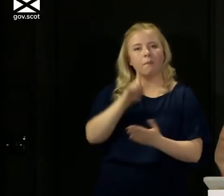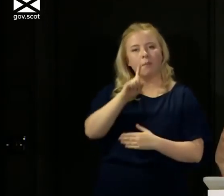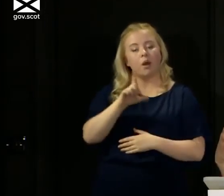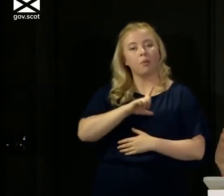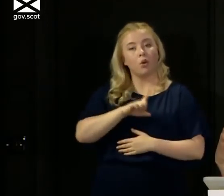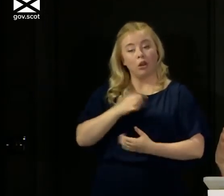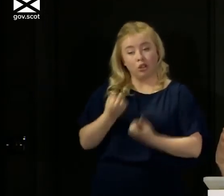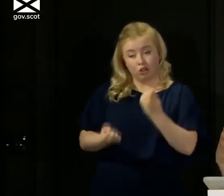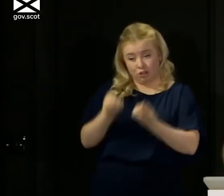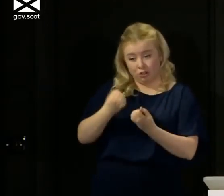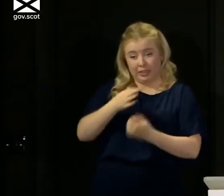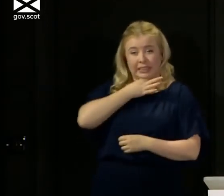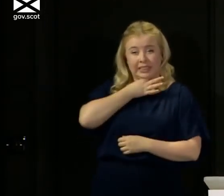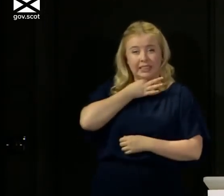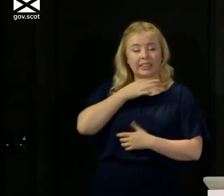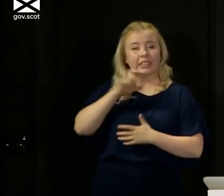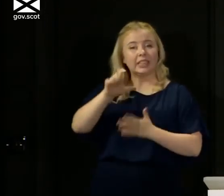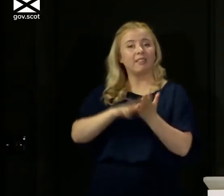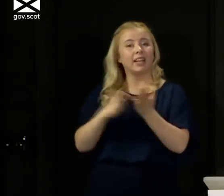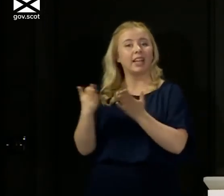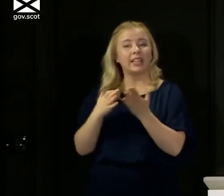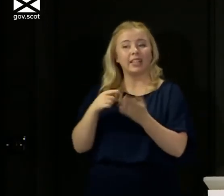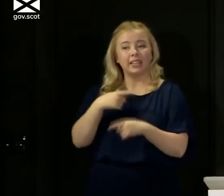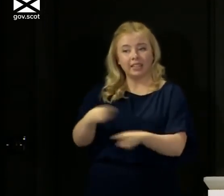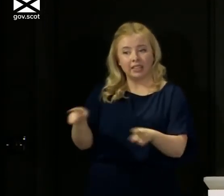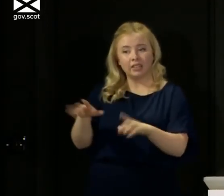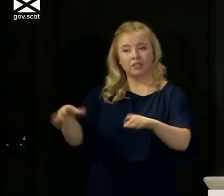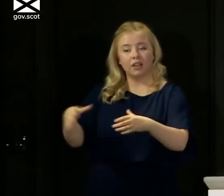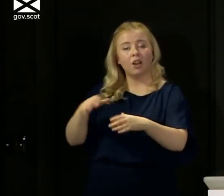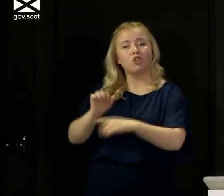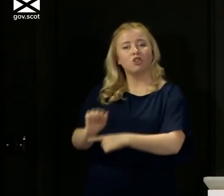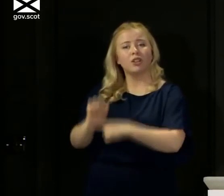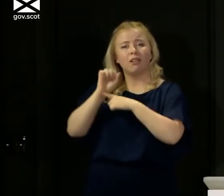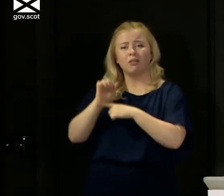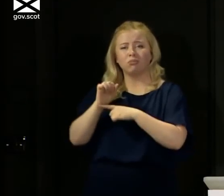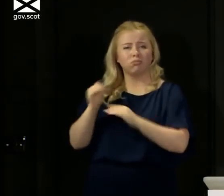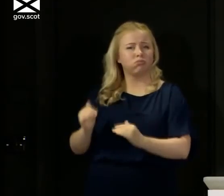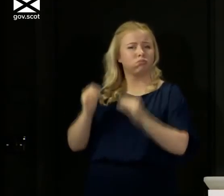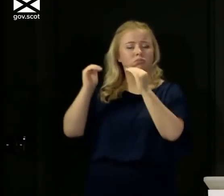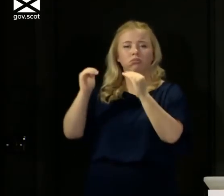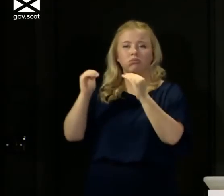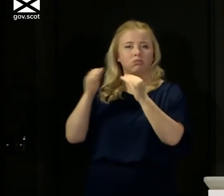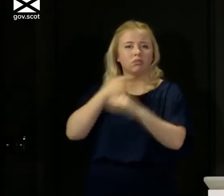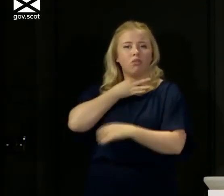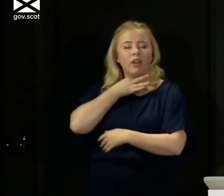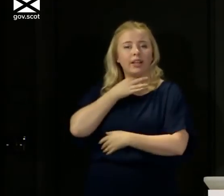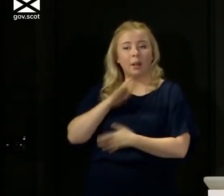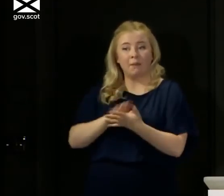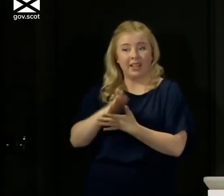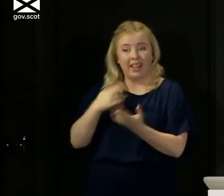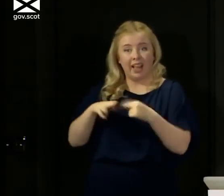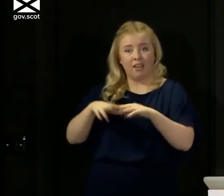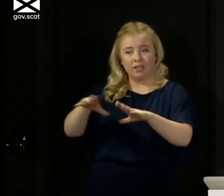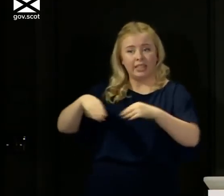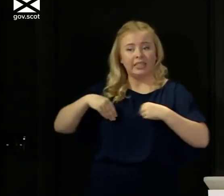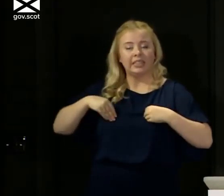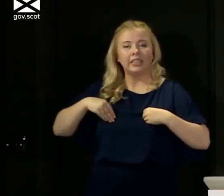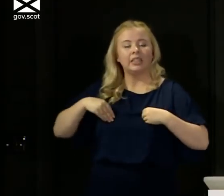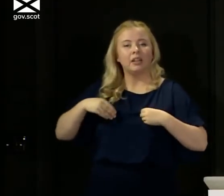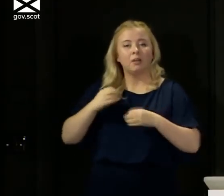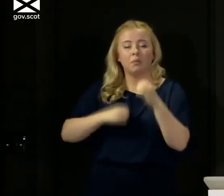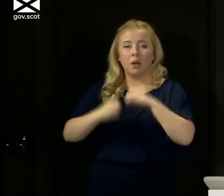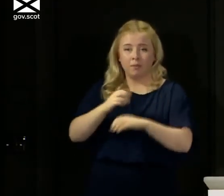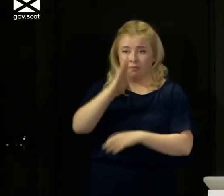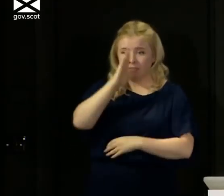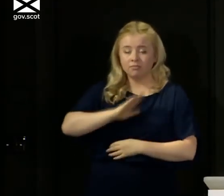judge that the risk of the virus to people in these categories is so great that if you get it, you will become